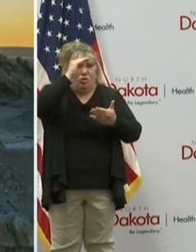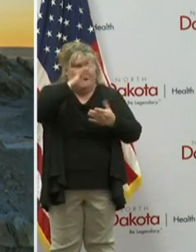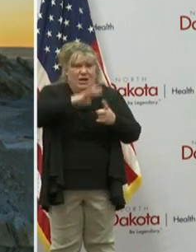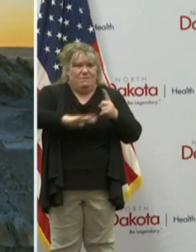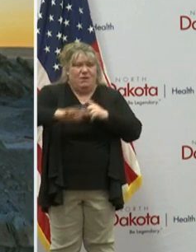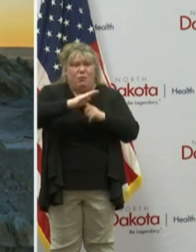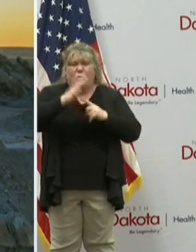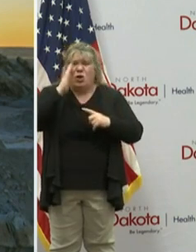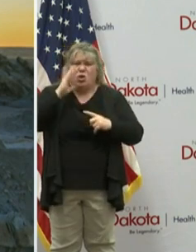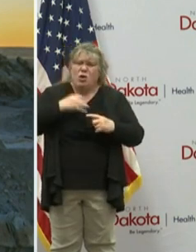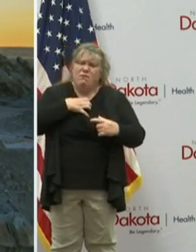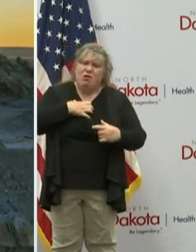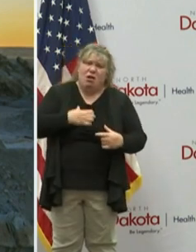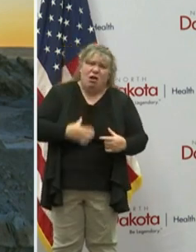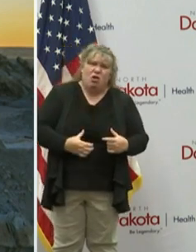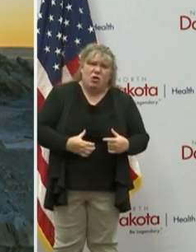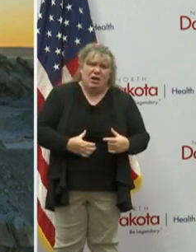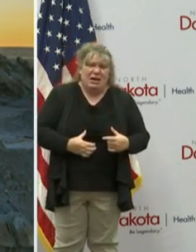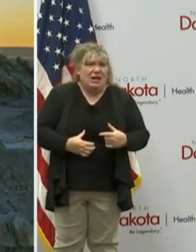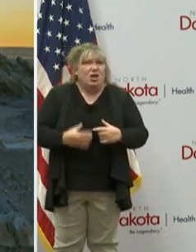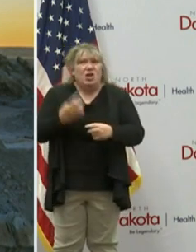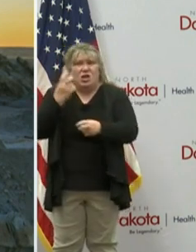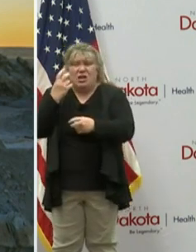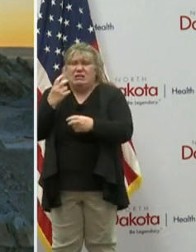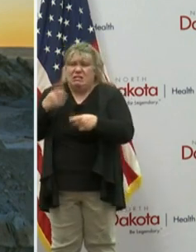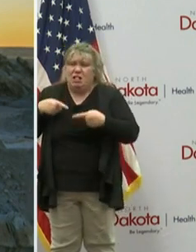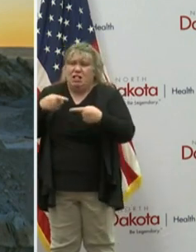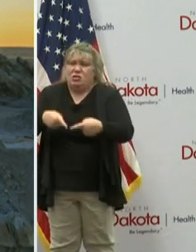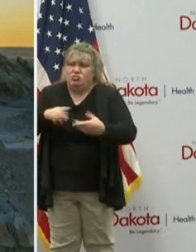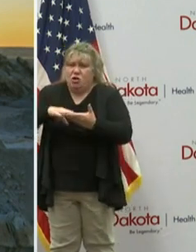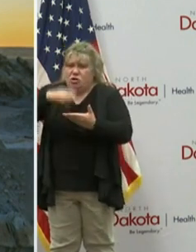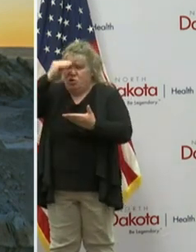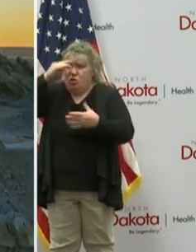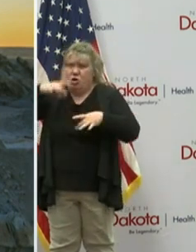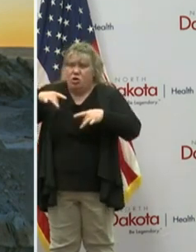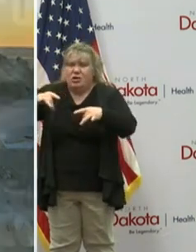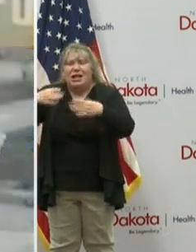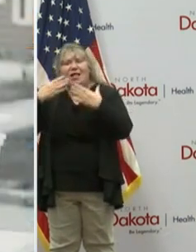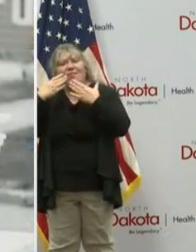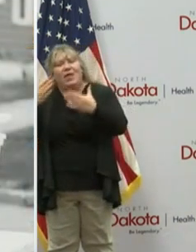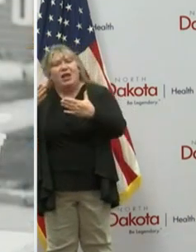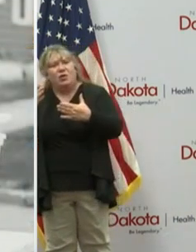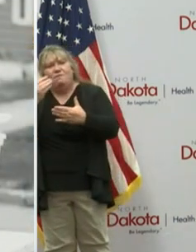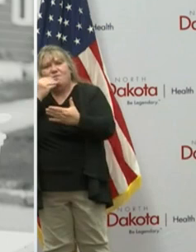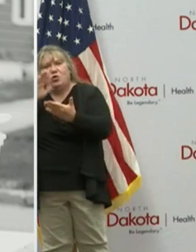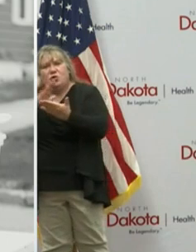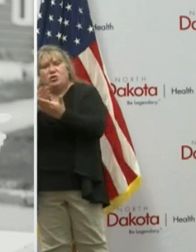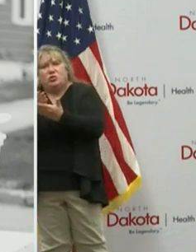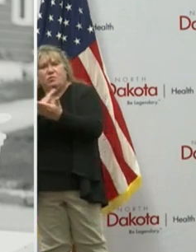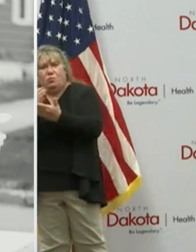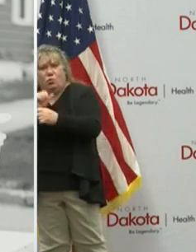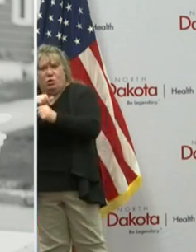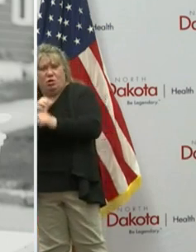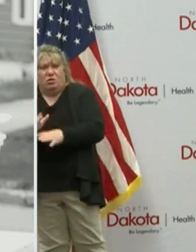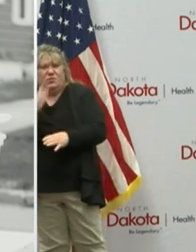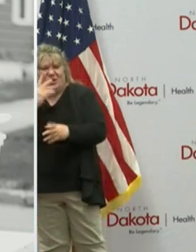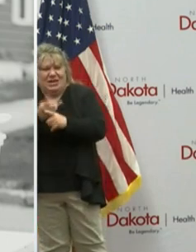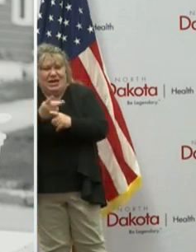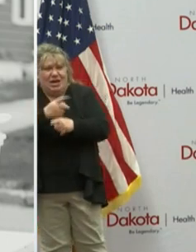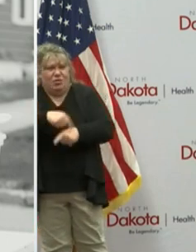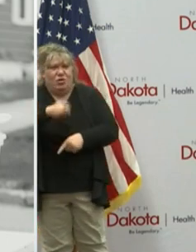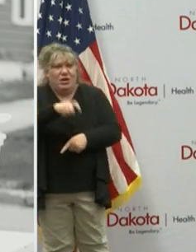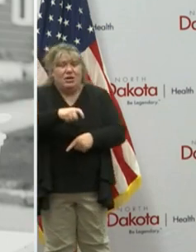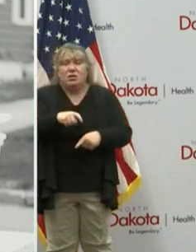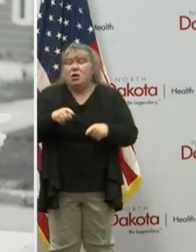stomach, it's hard to fill your mind. And so again, thank you for taking care of these important needs. And lastly,